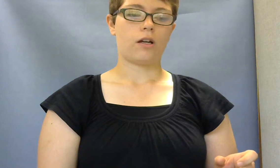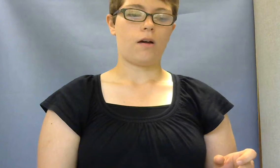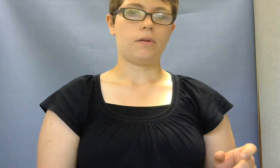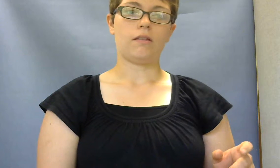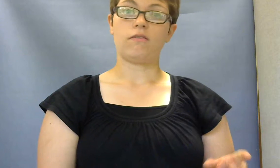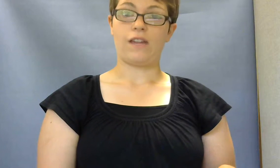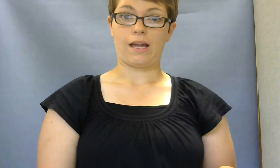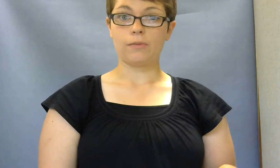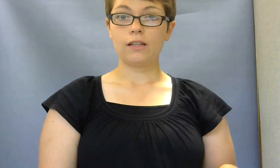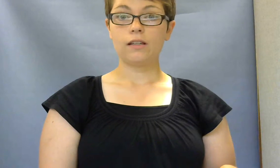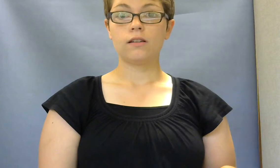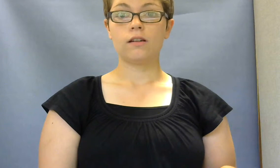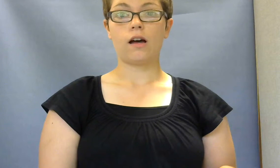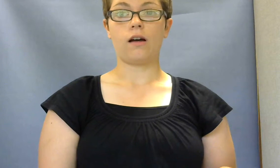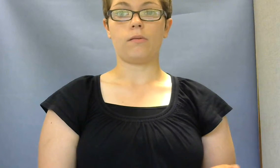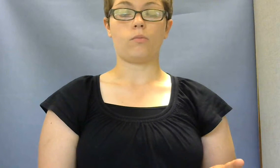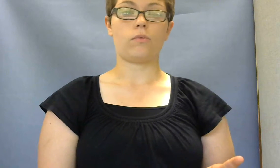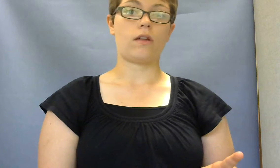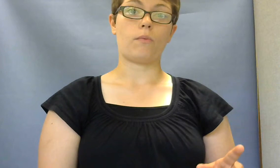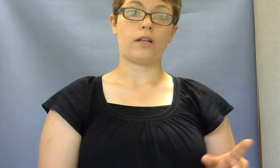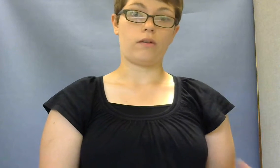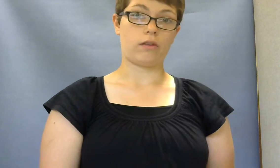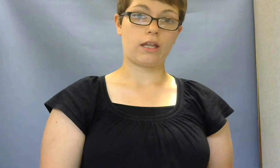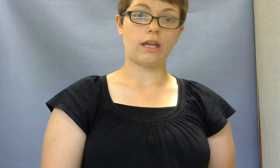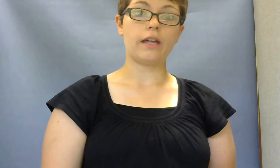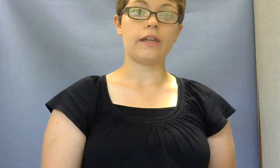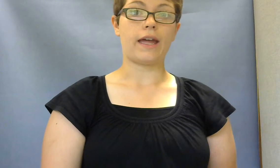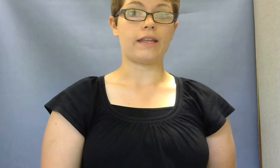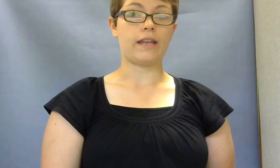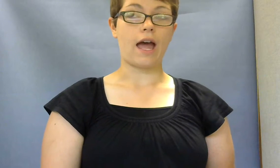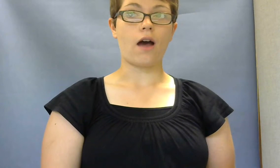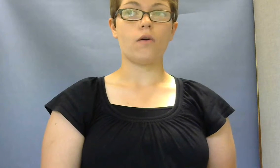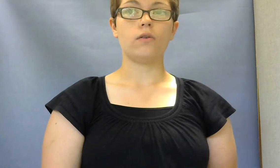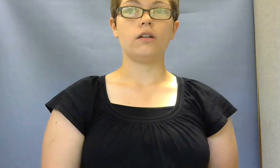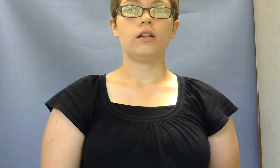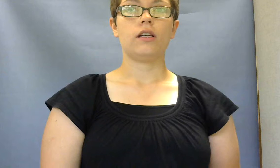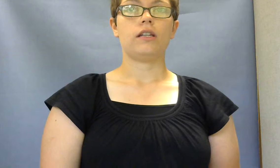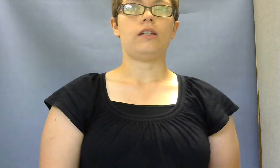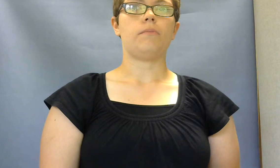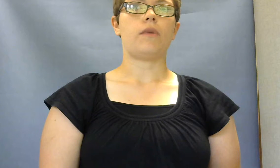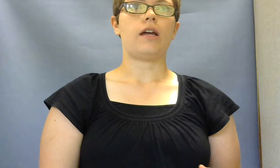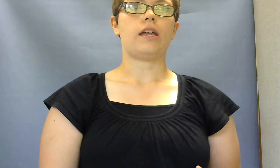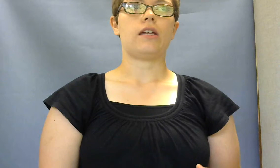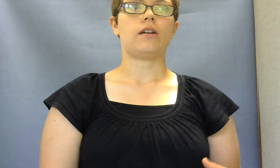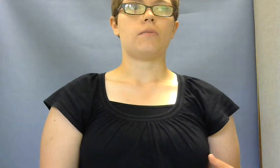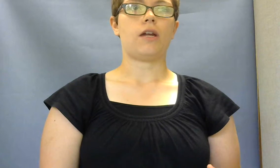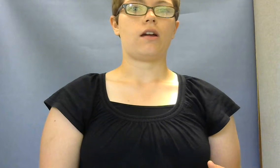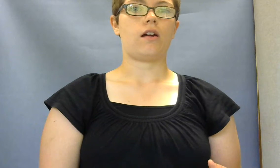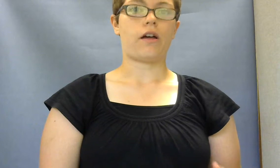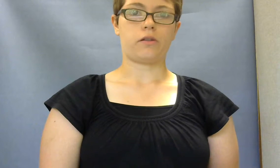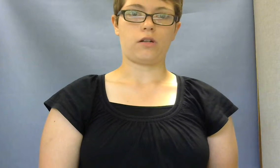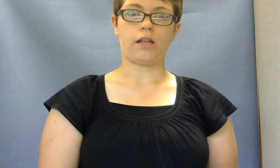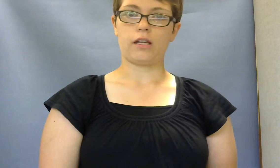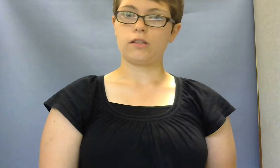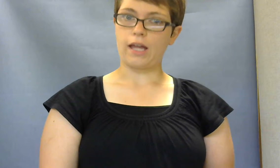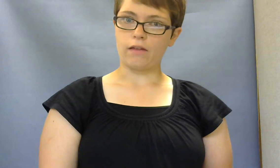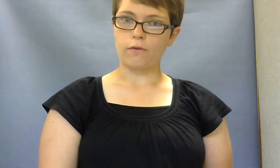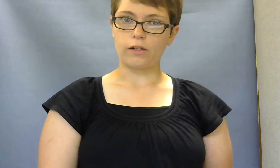up his family when he was a kid and now. He might compare Australia to